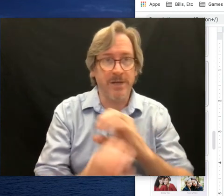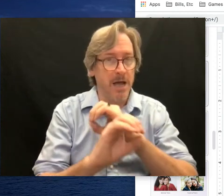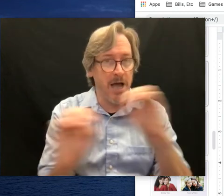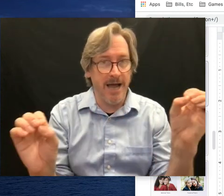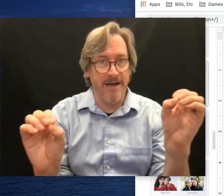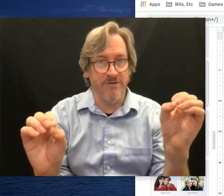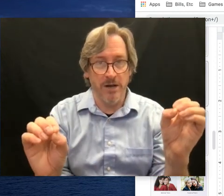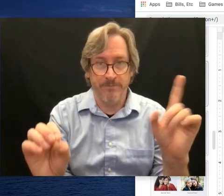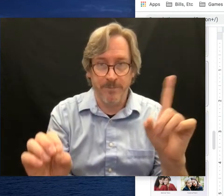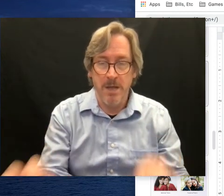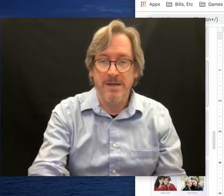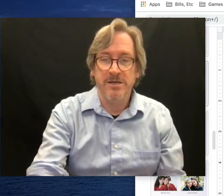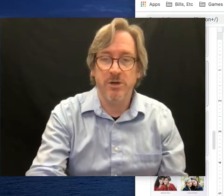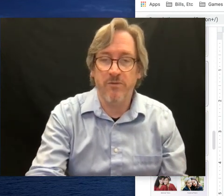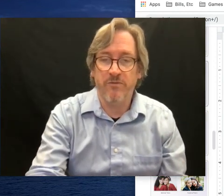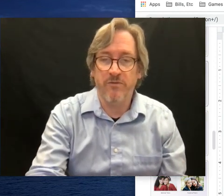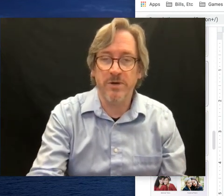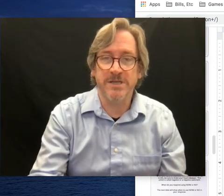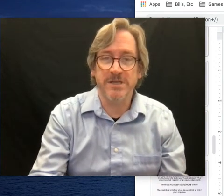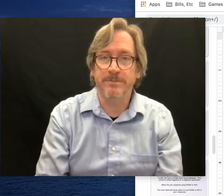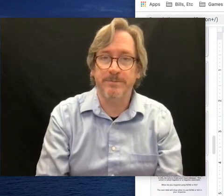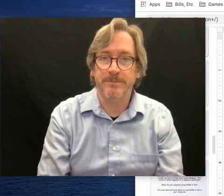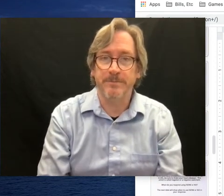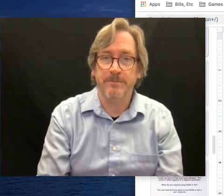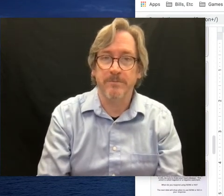have something? I have none. So for example,